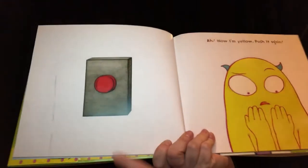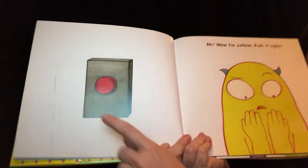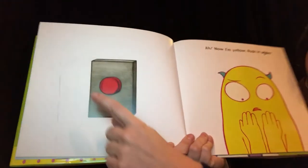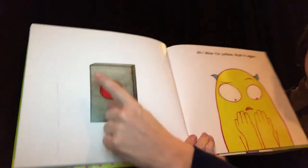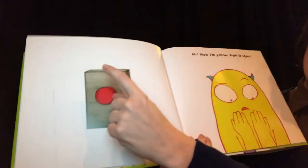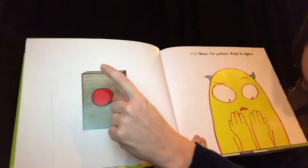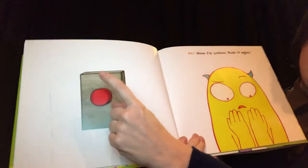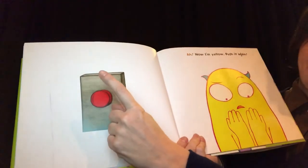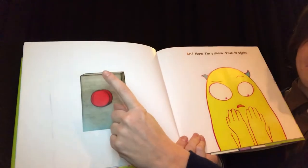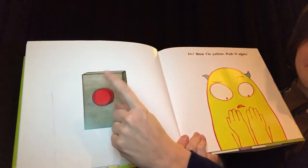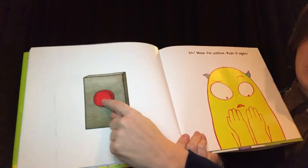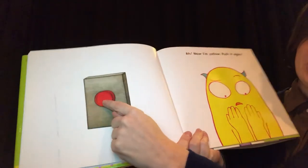Push the button. Push.